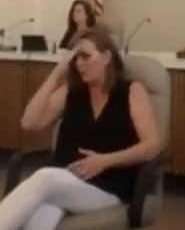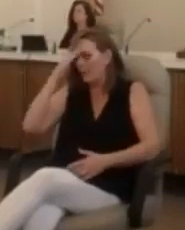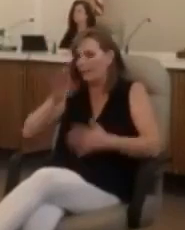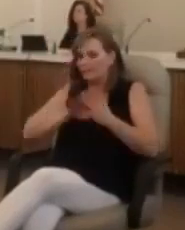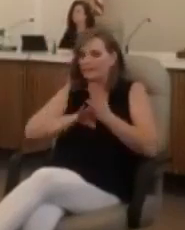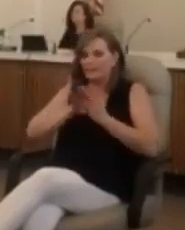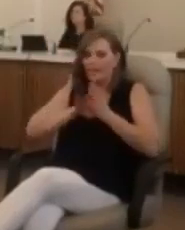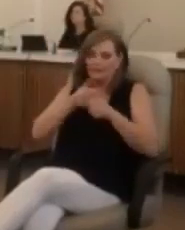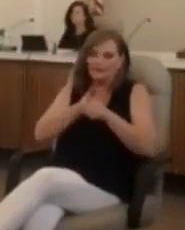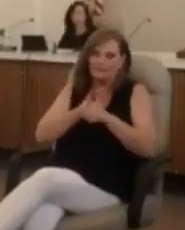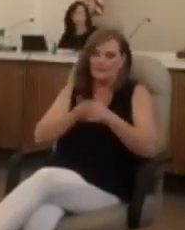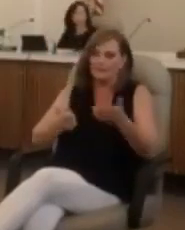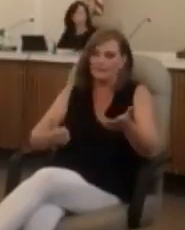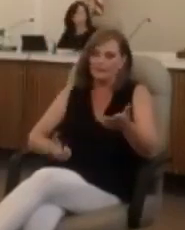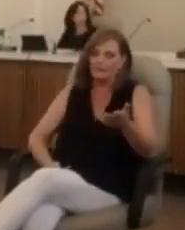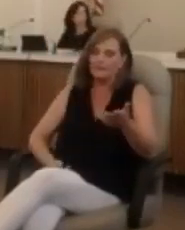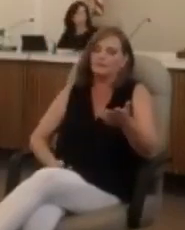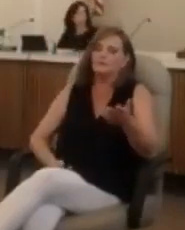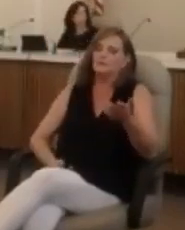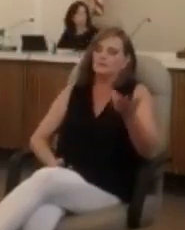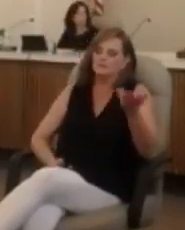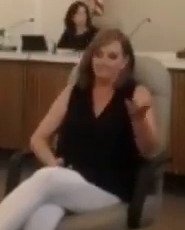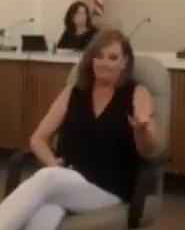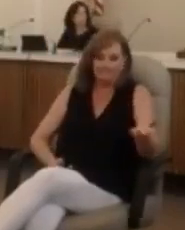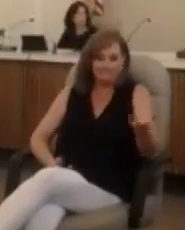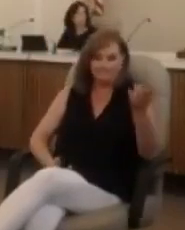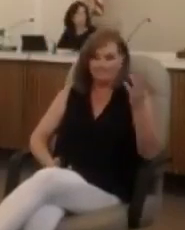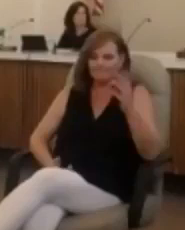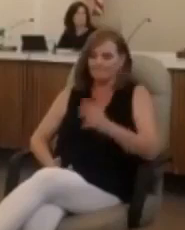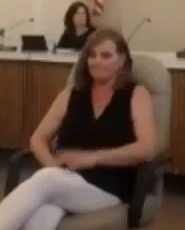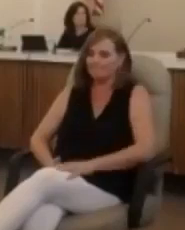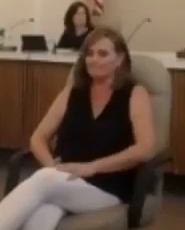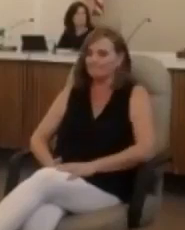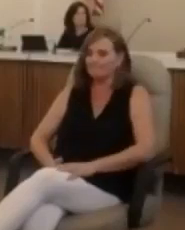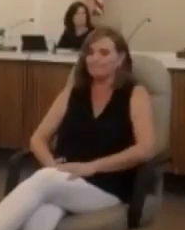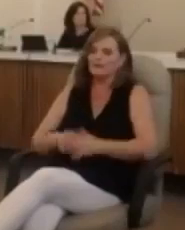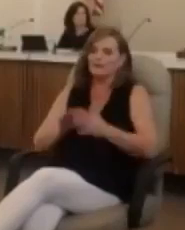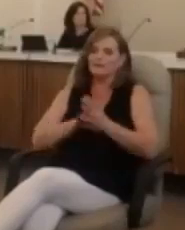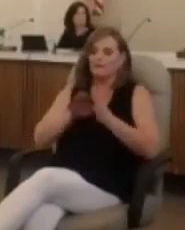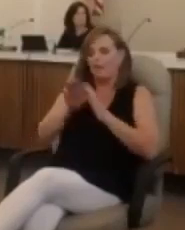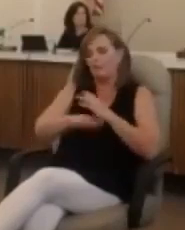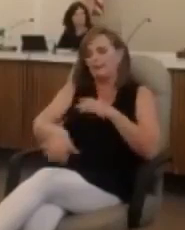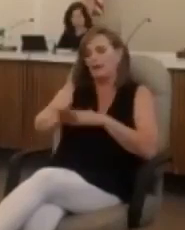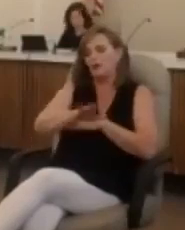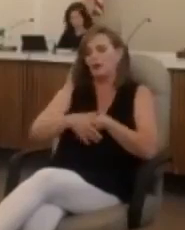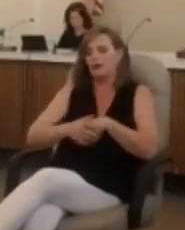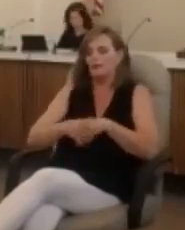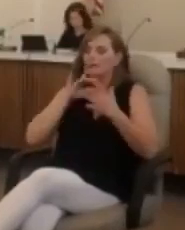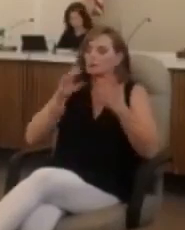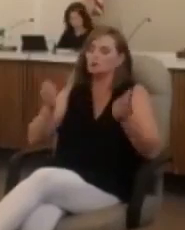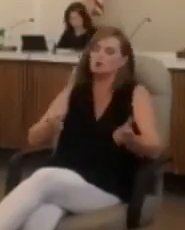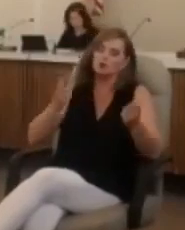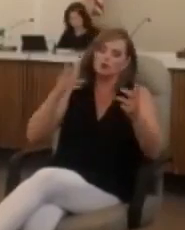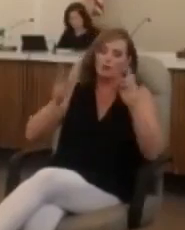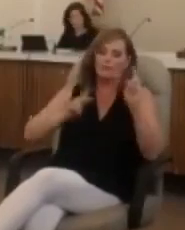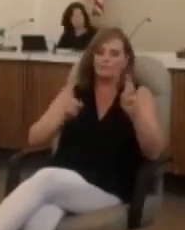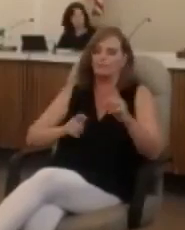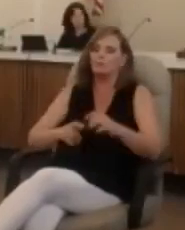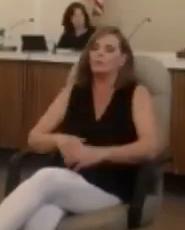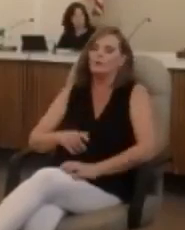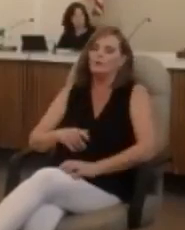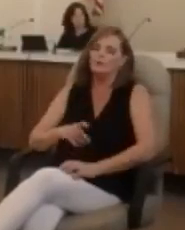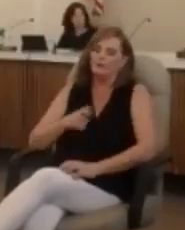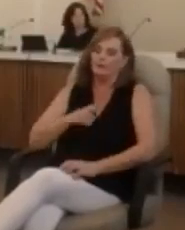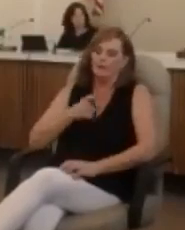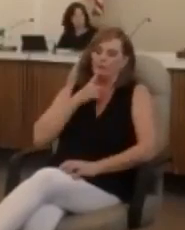is a hot subject. It's there's a lot of people very invested in opposing